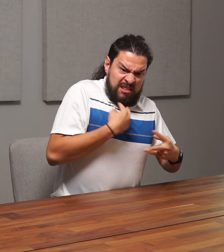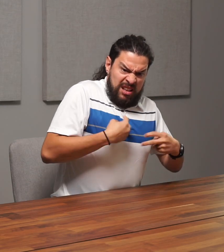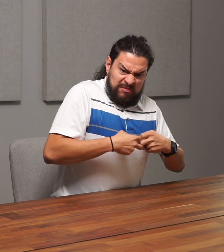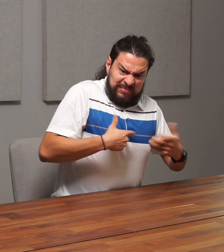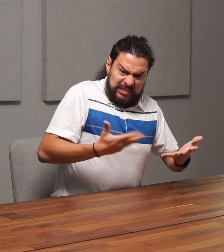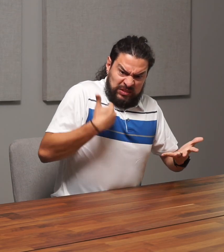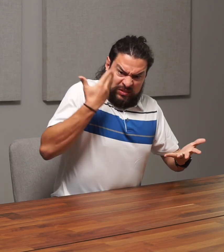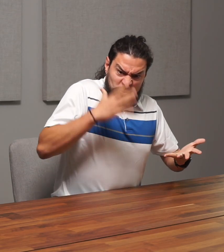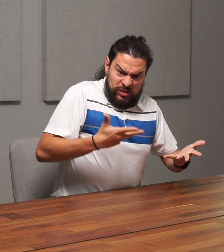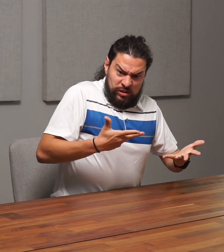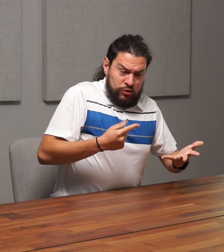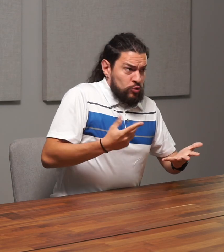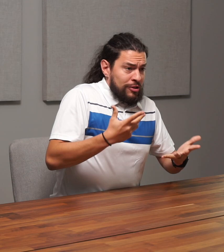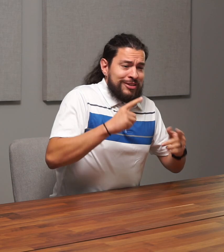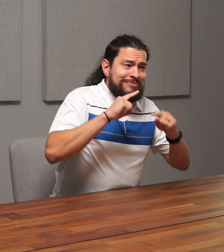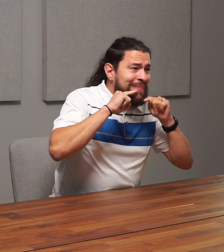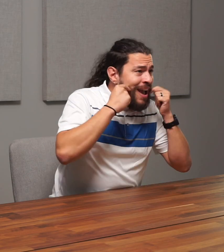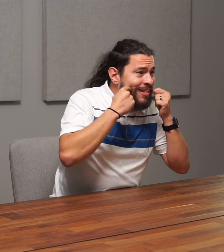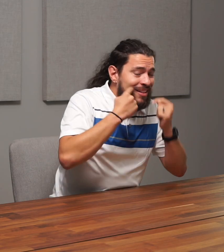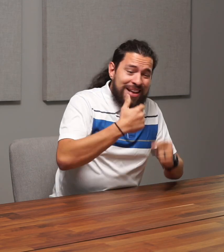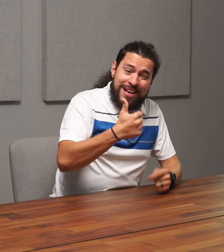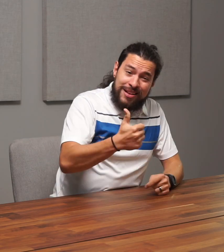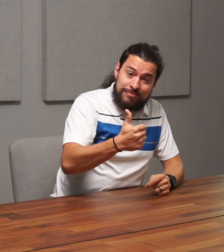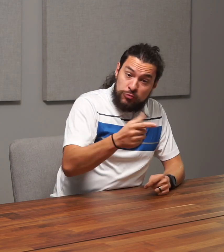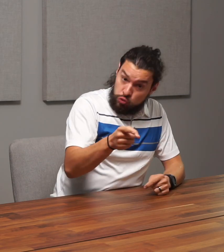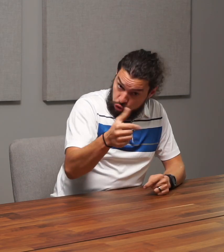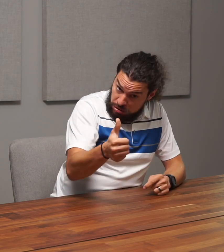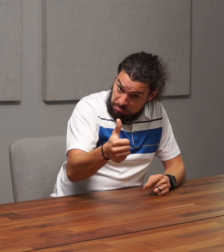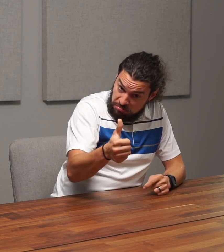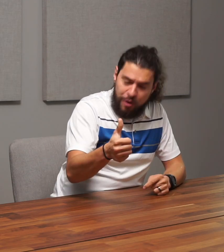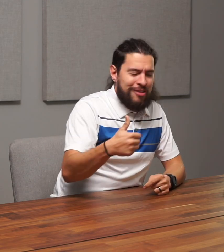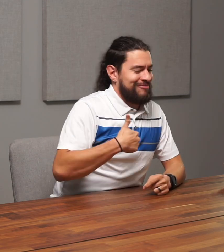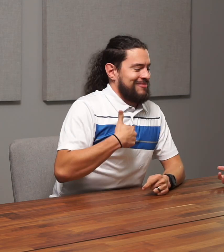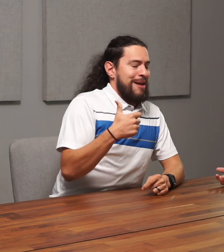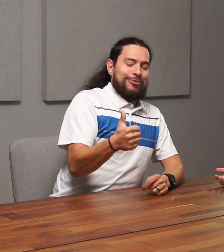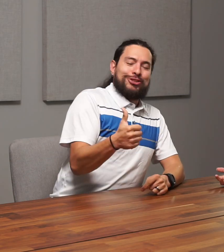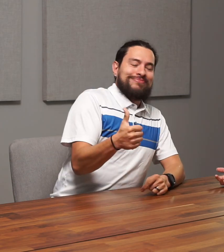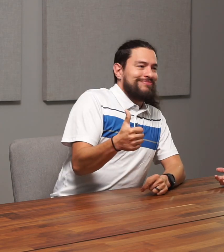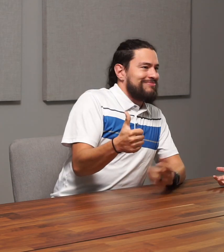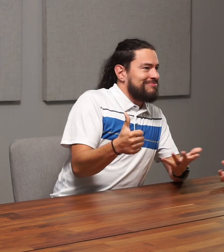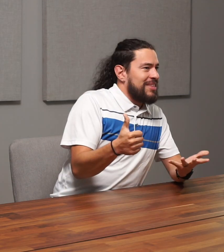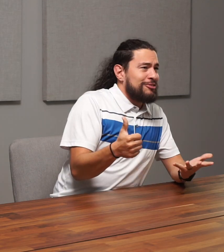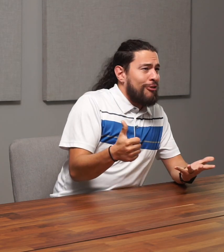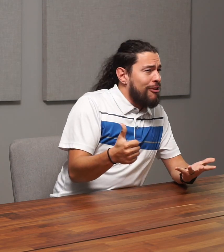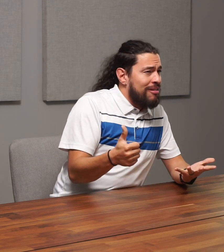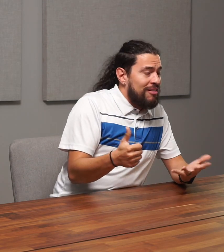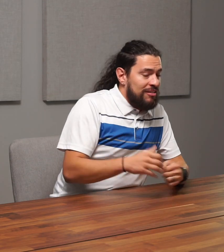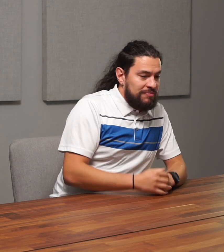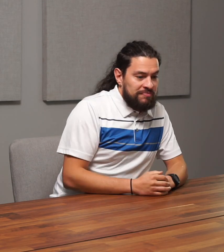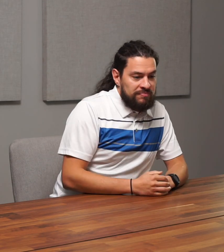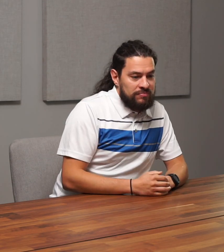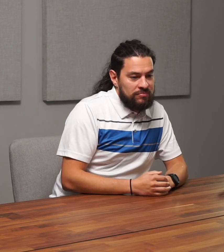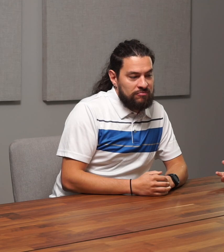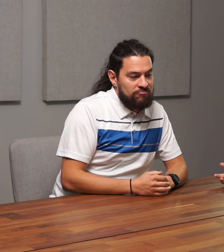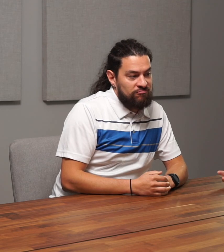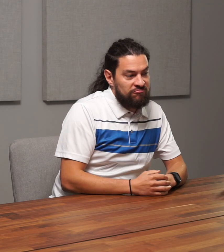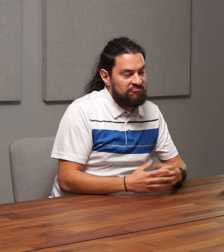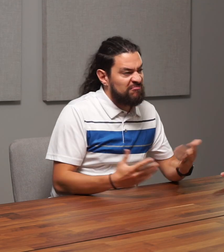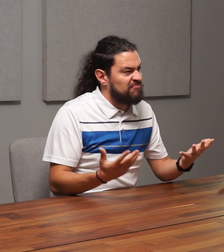and you know in that moment if someone doesn't know what to do at all the best thing you can do is just smile you know give a thumbs up that kind of is universal